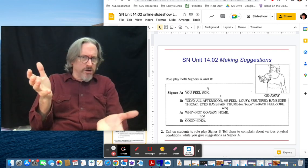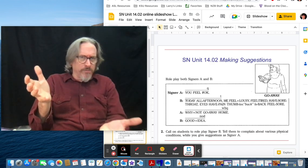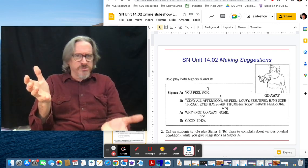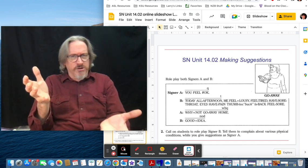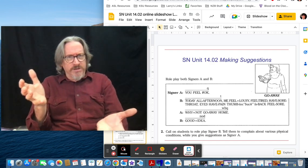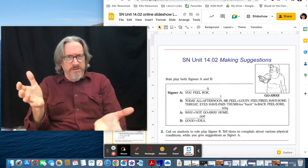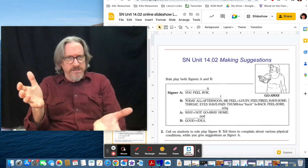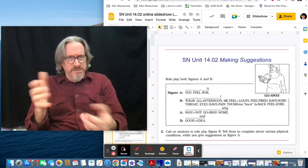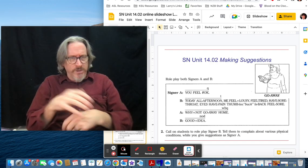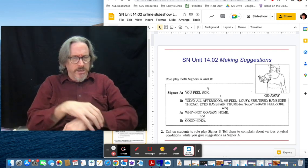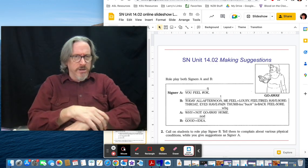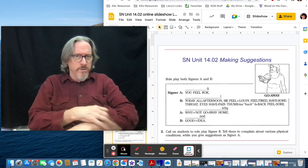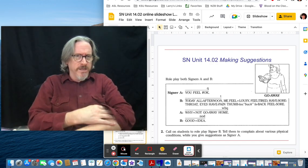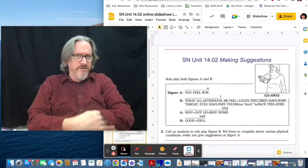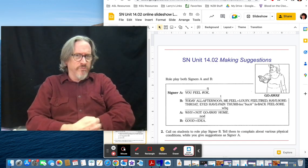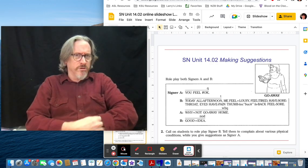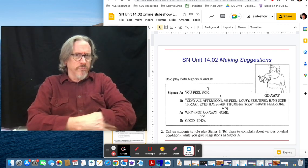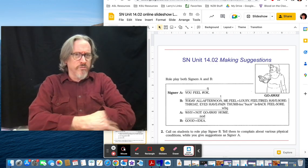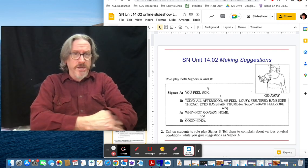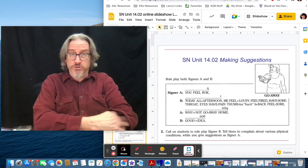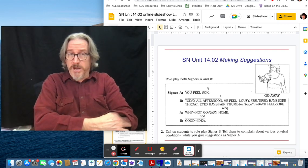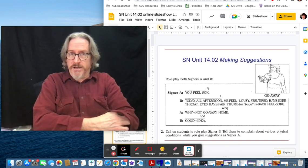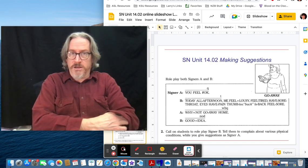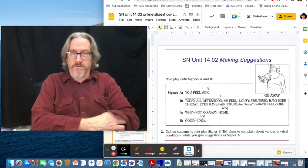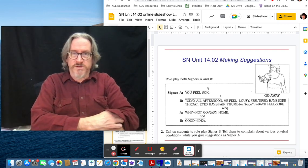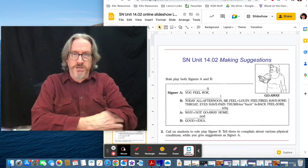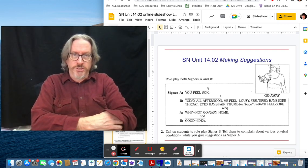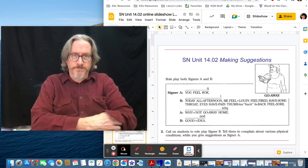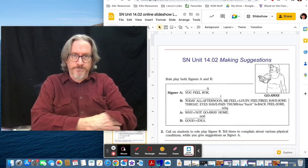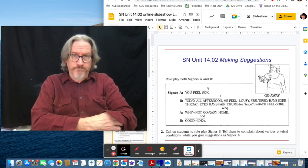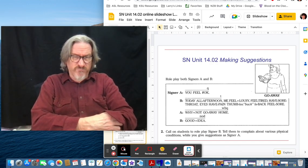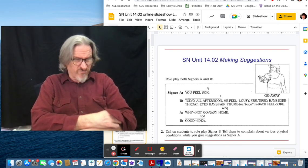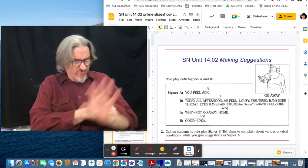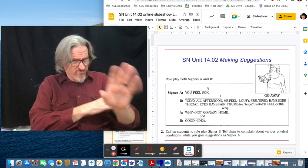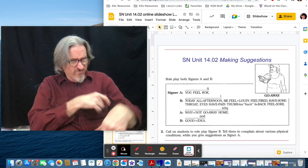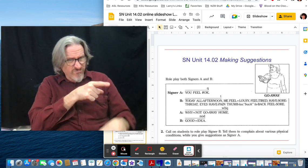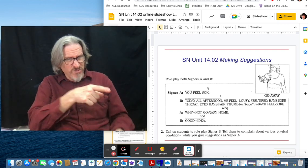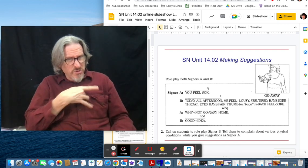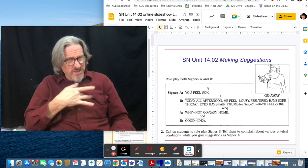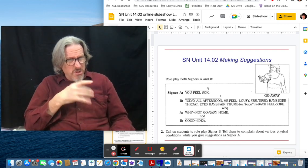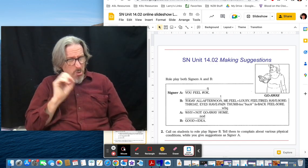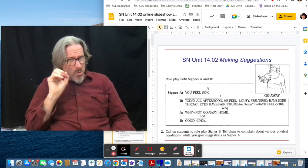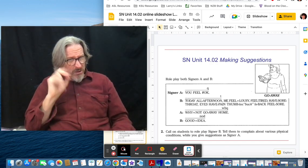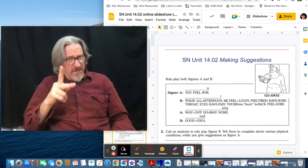are a couple of scripted things that we can go in if we're running dry on conversation.